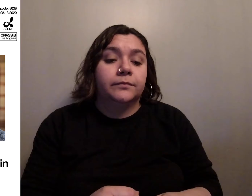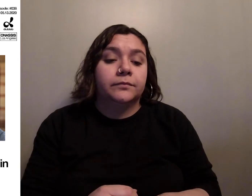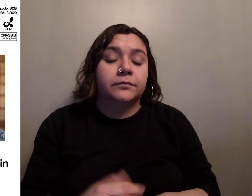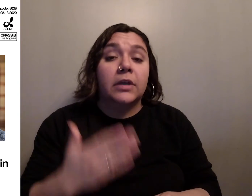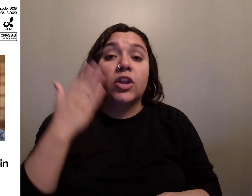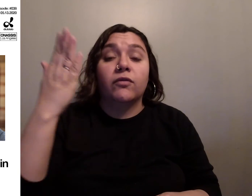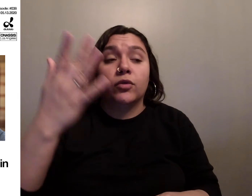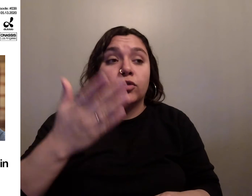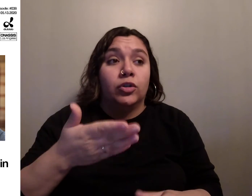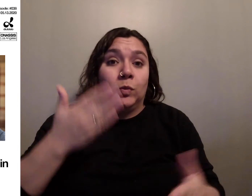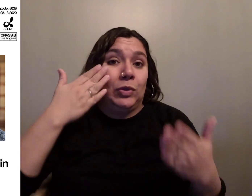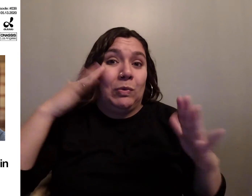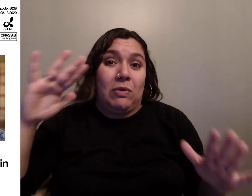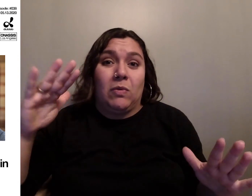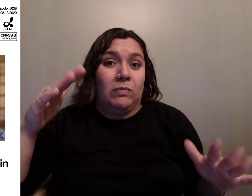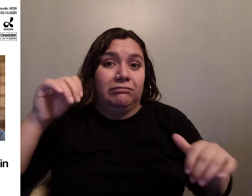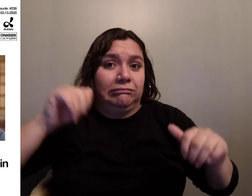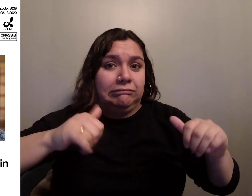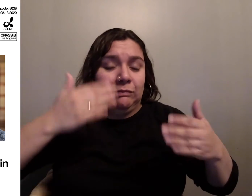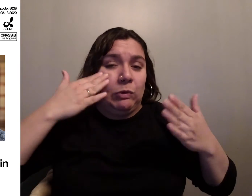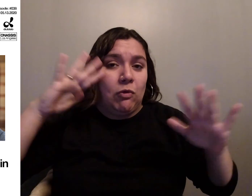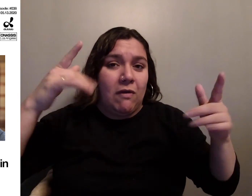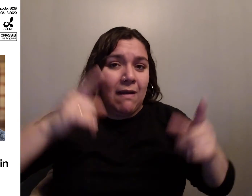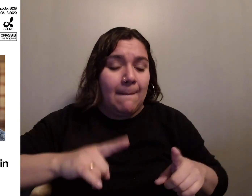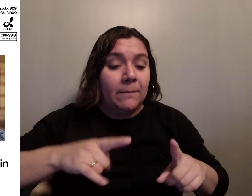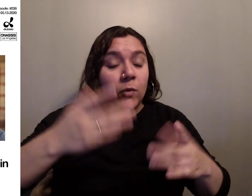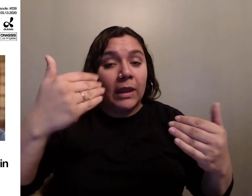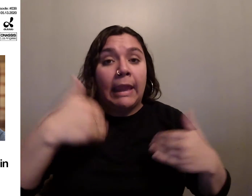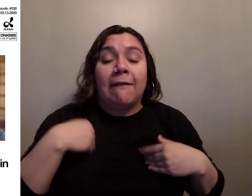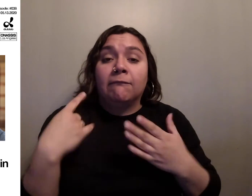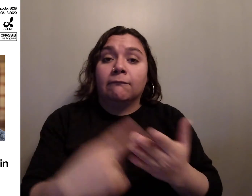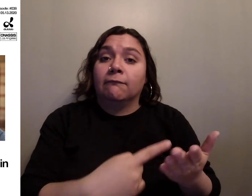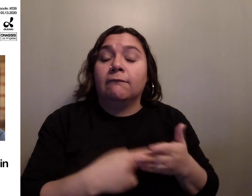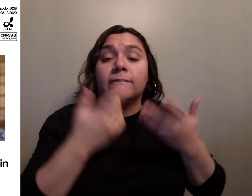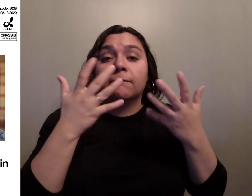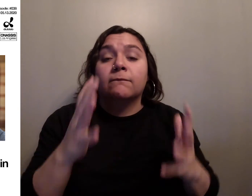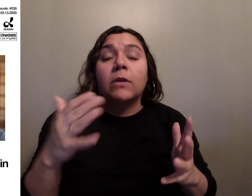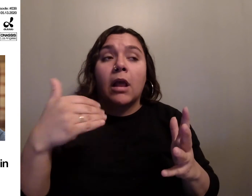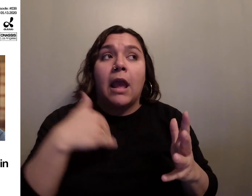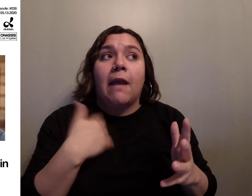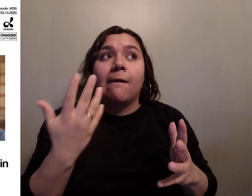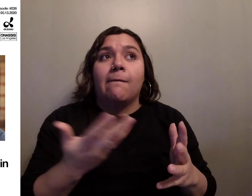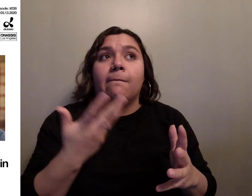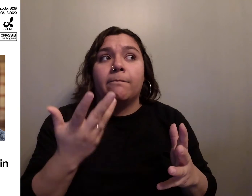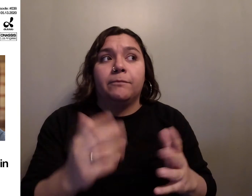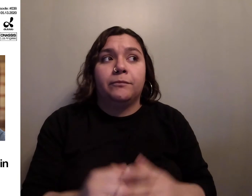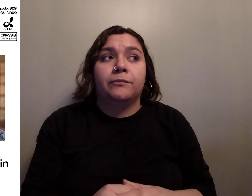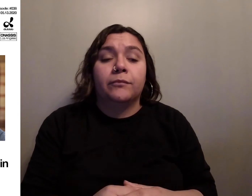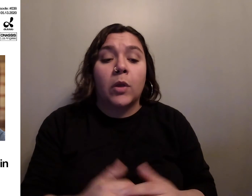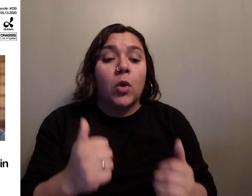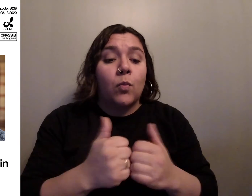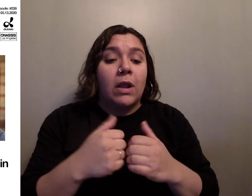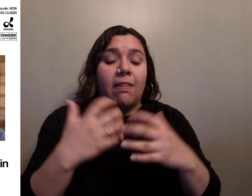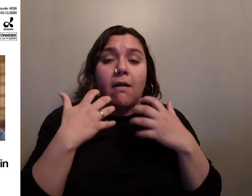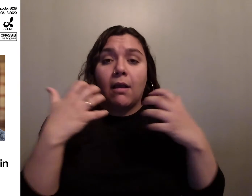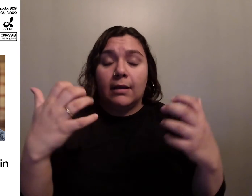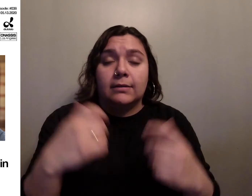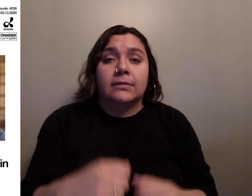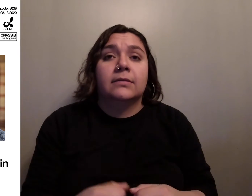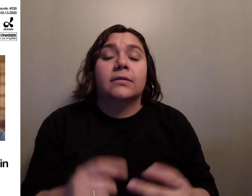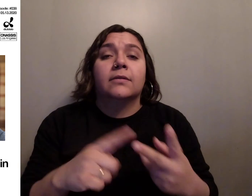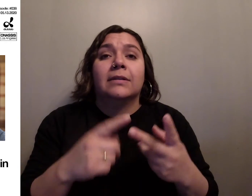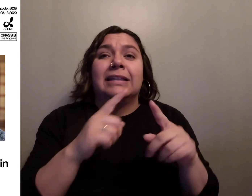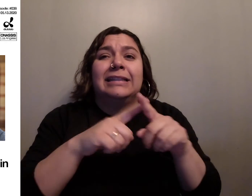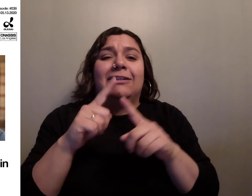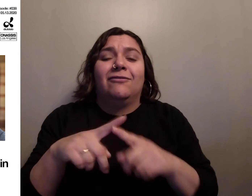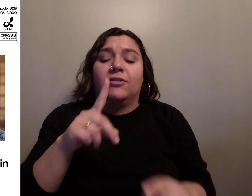COVID-19 continues and the future remains very uncertain, we have these conversations that are literally